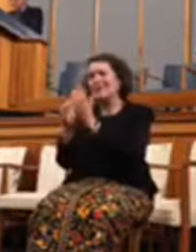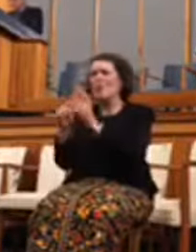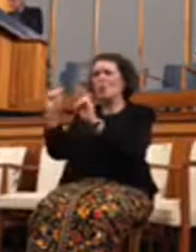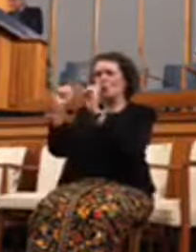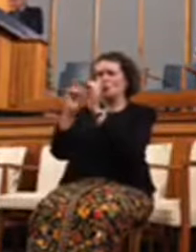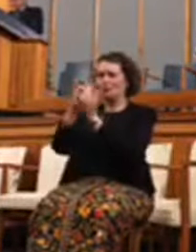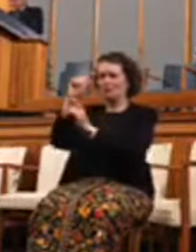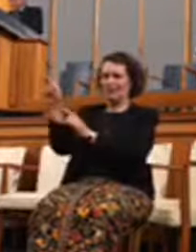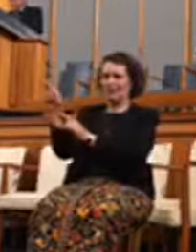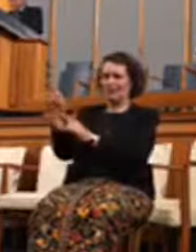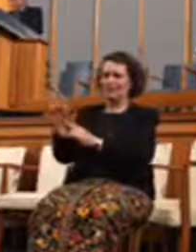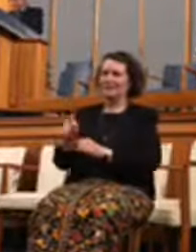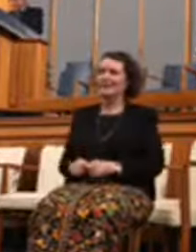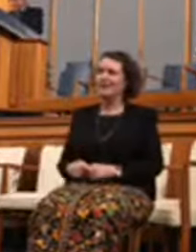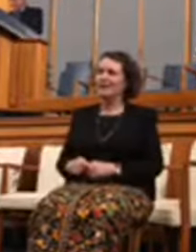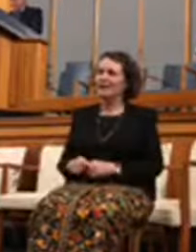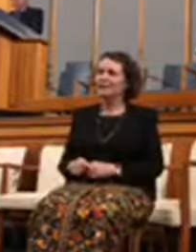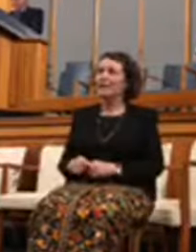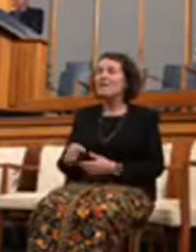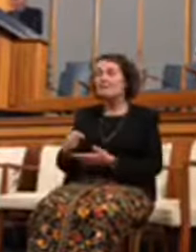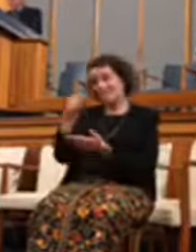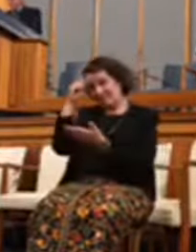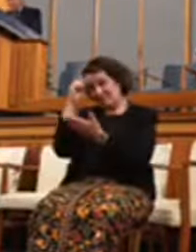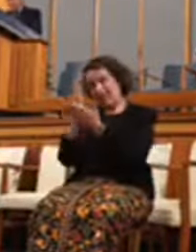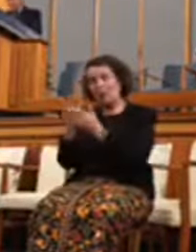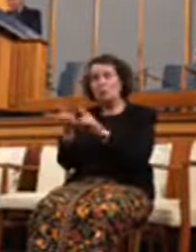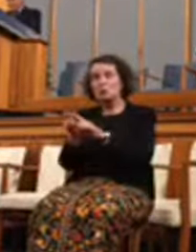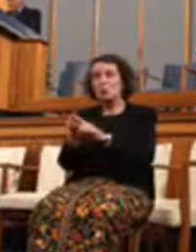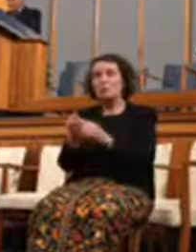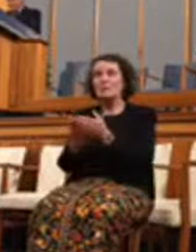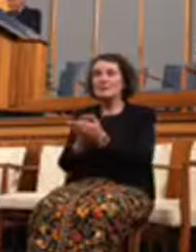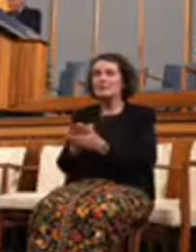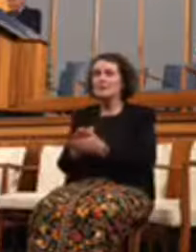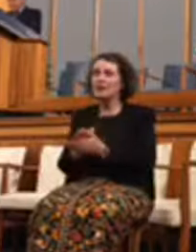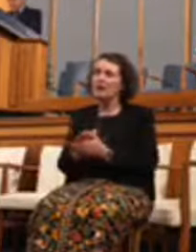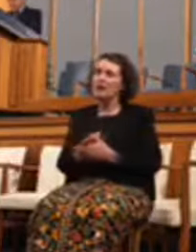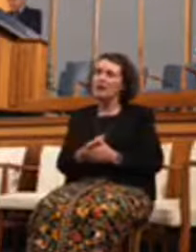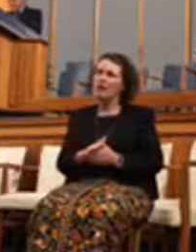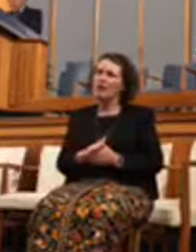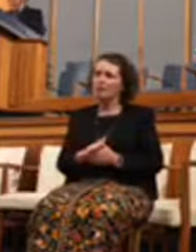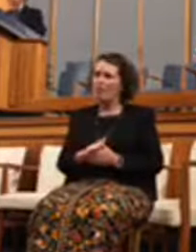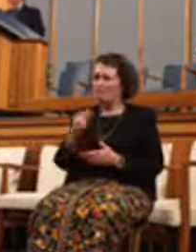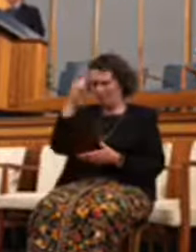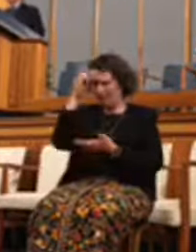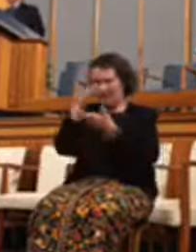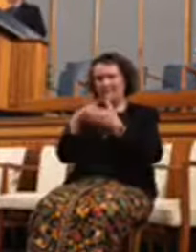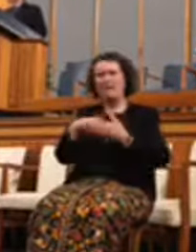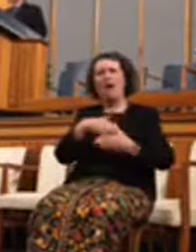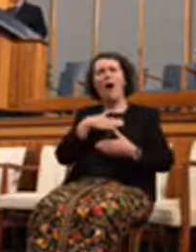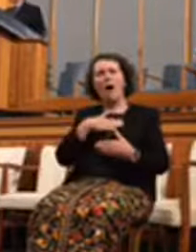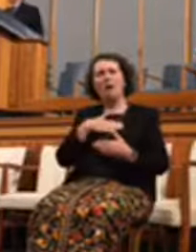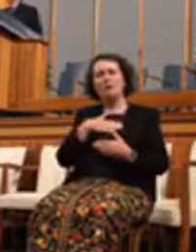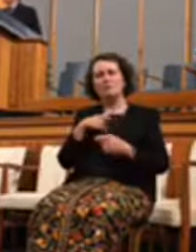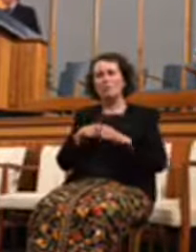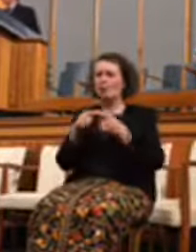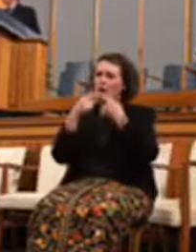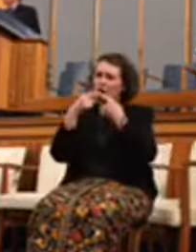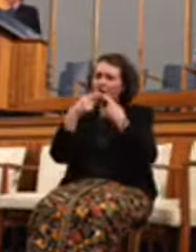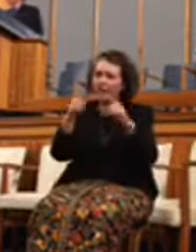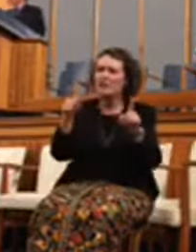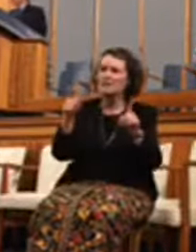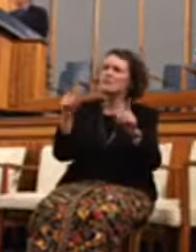is faith is confessing Him with your mouth and believing in your heart. So believe on the Lord Jesus